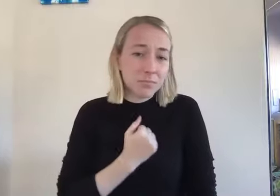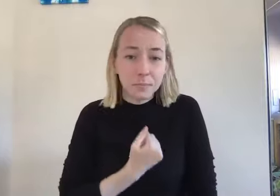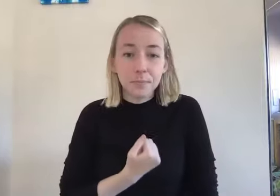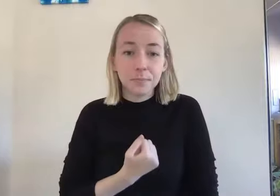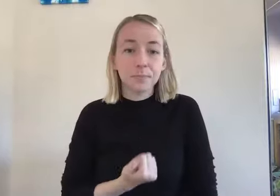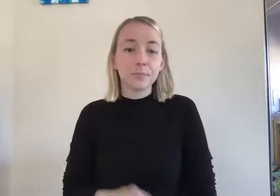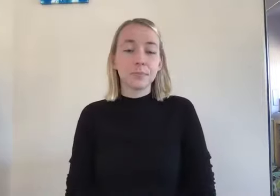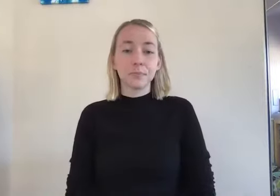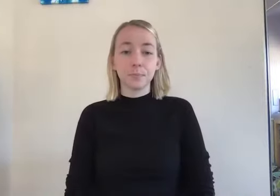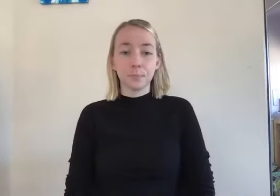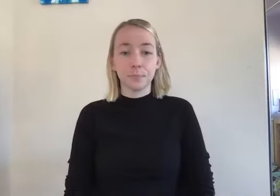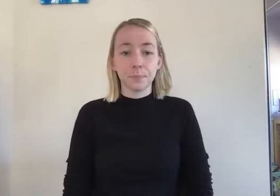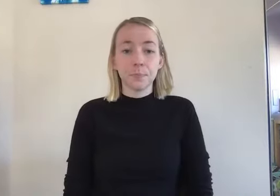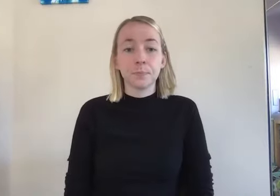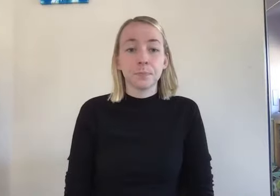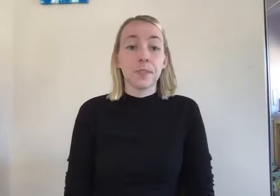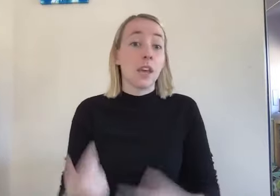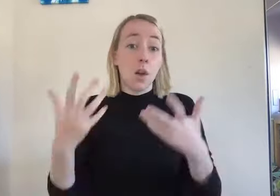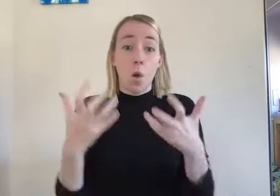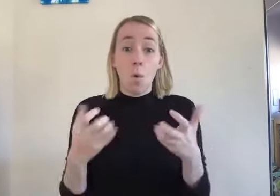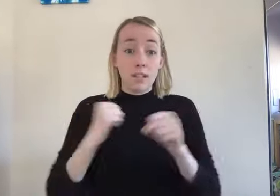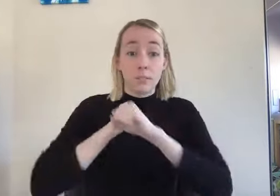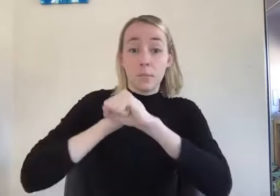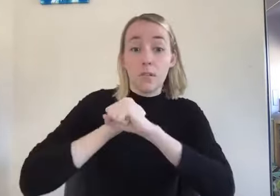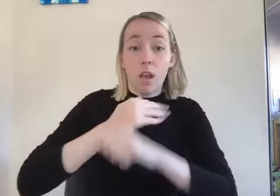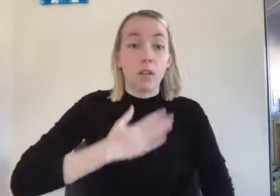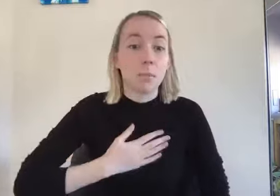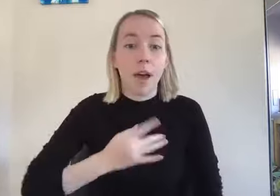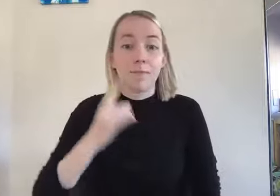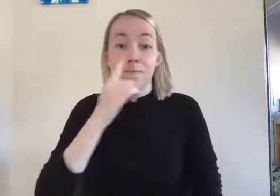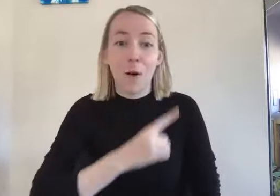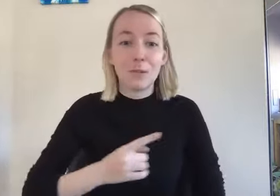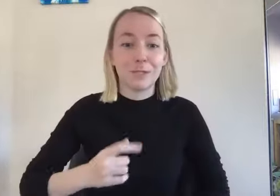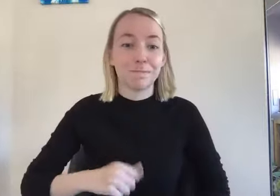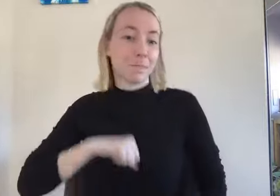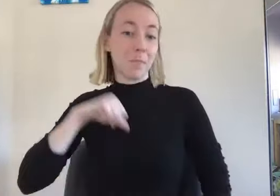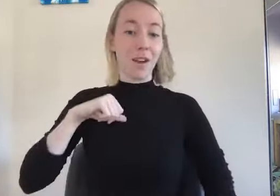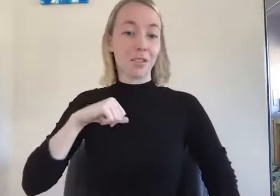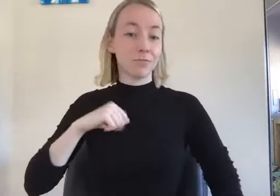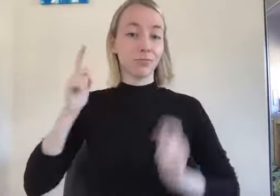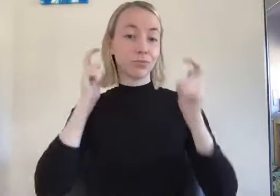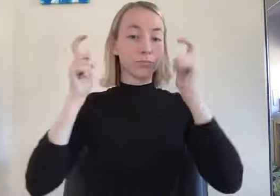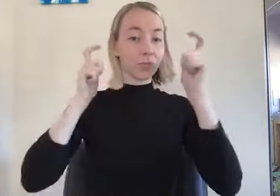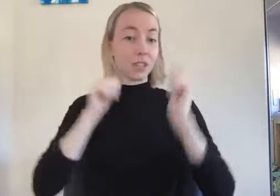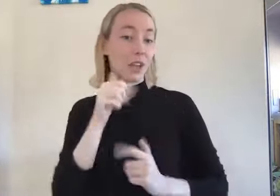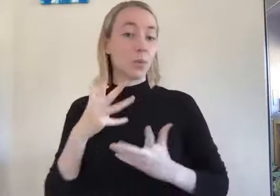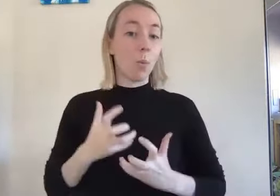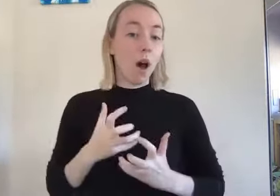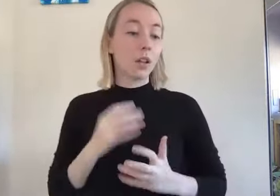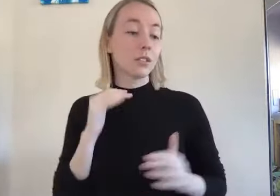I'm convinced of that. At least mine does not. It wants to protect my false pride at all costs. And it doesn't